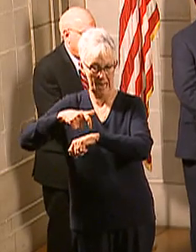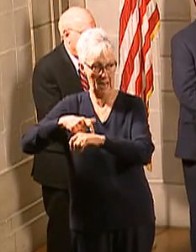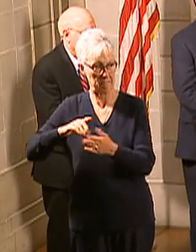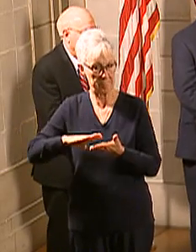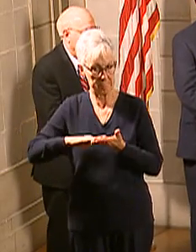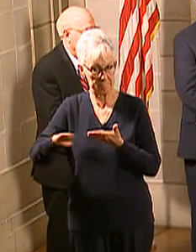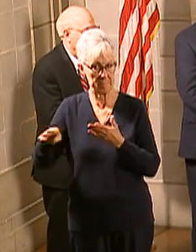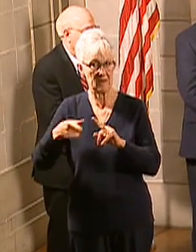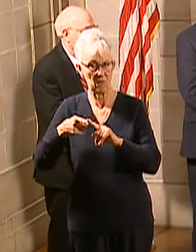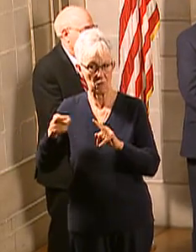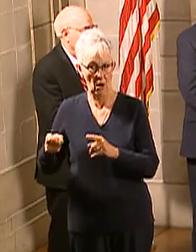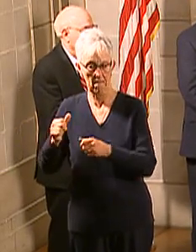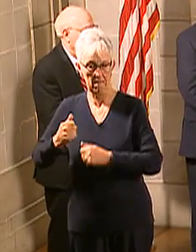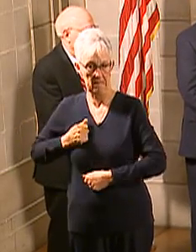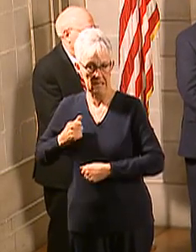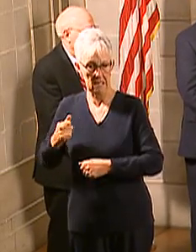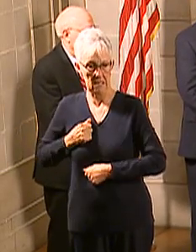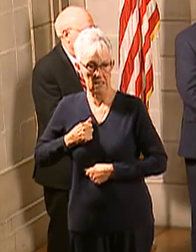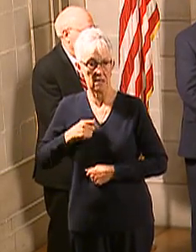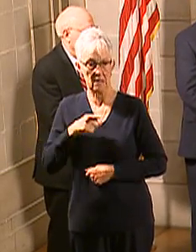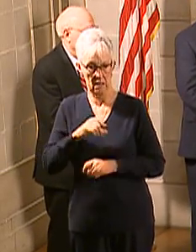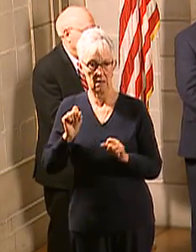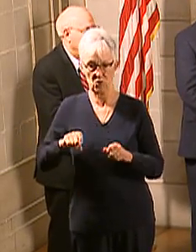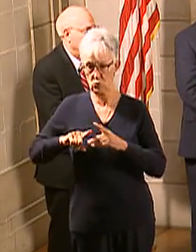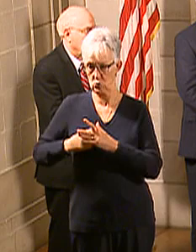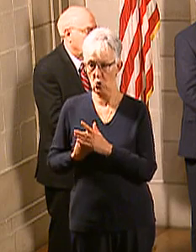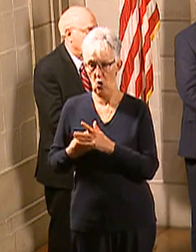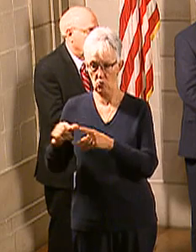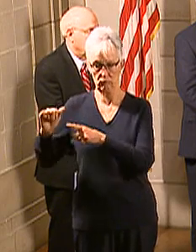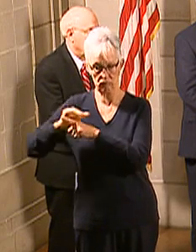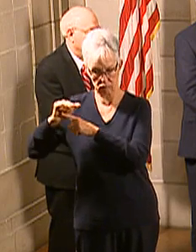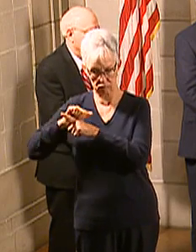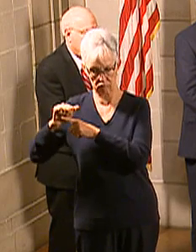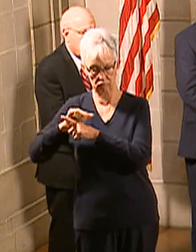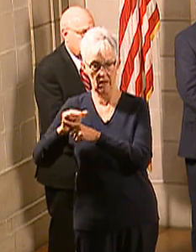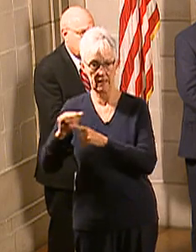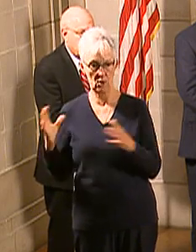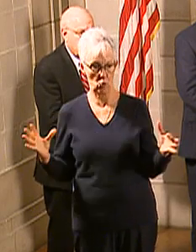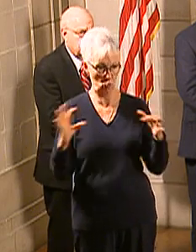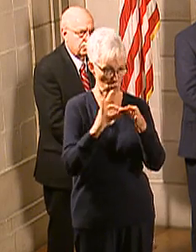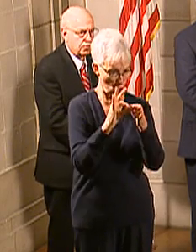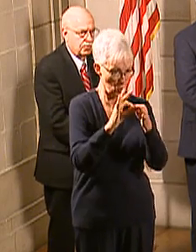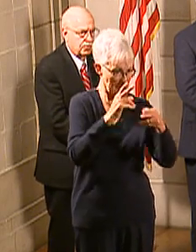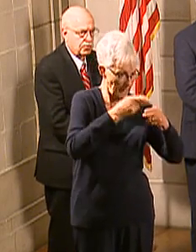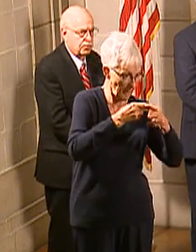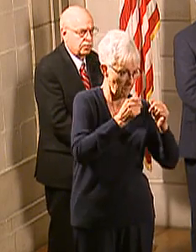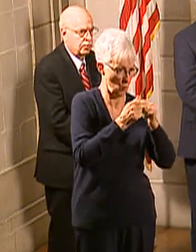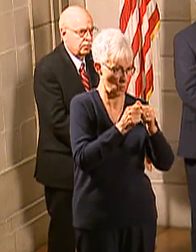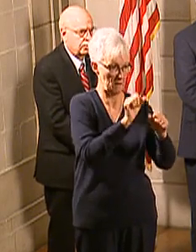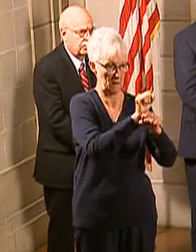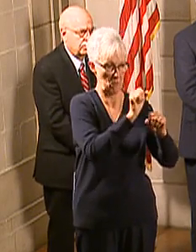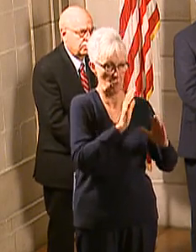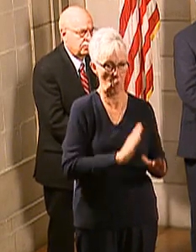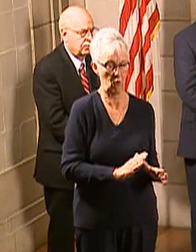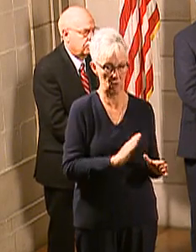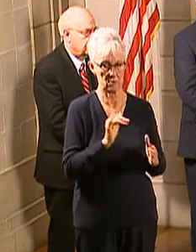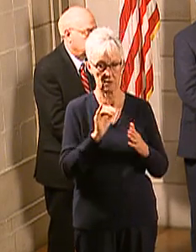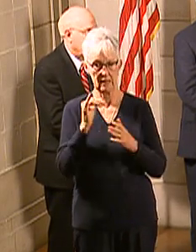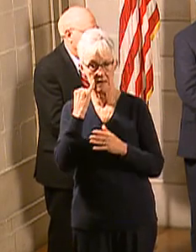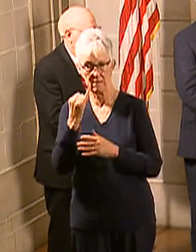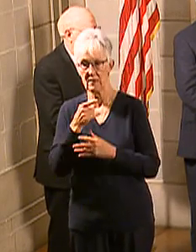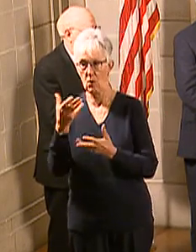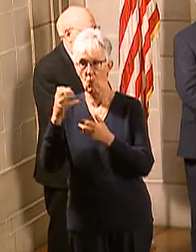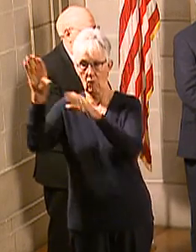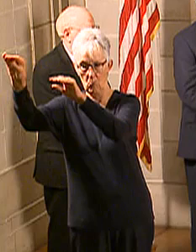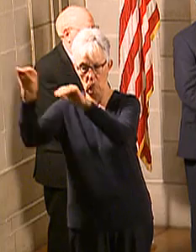those corrections so that they can start getting with employers and move back here to Nebraska. We've also